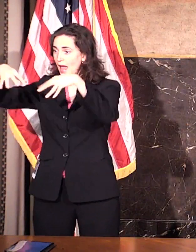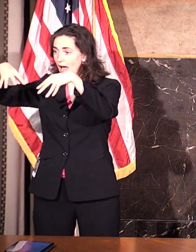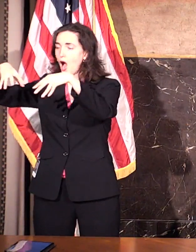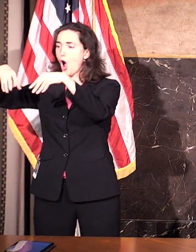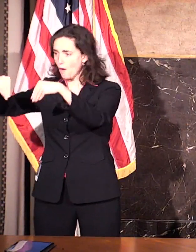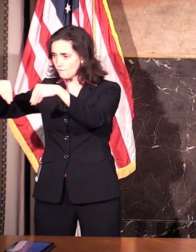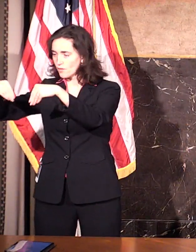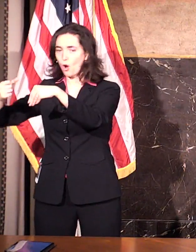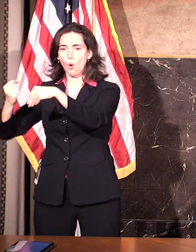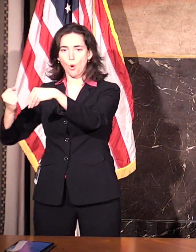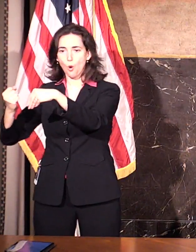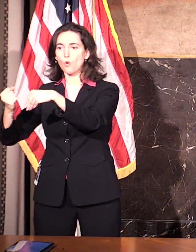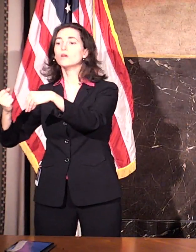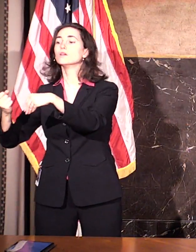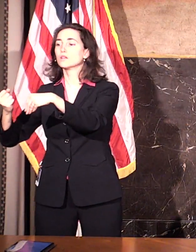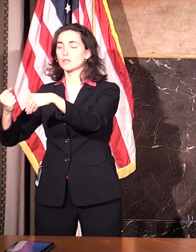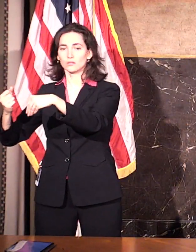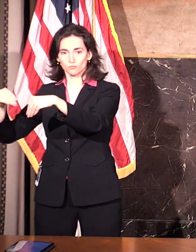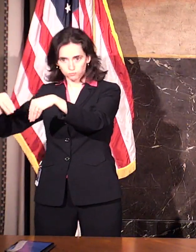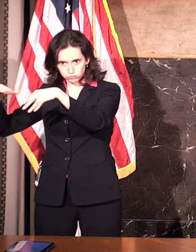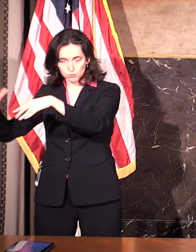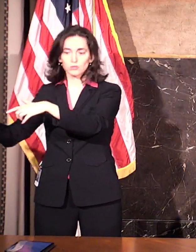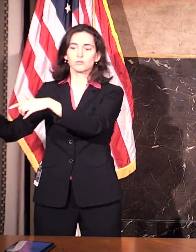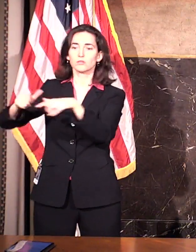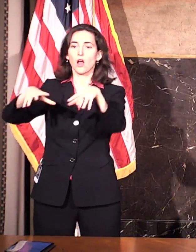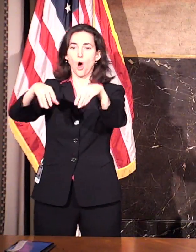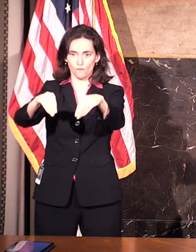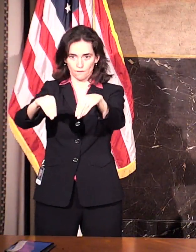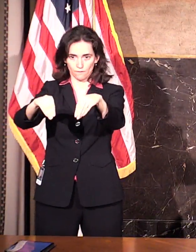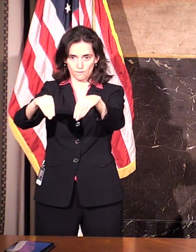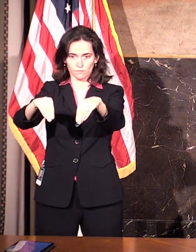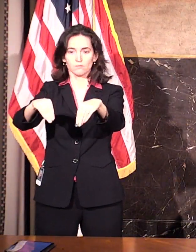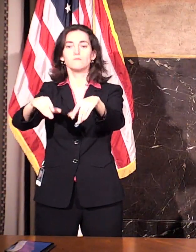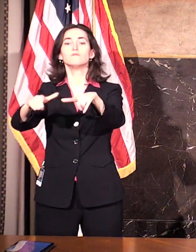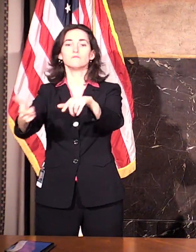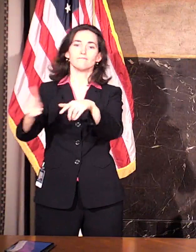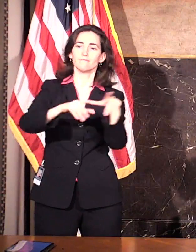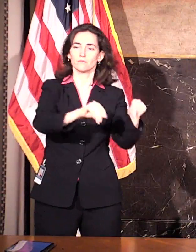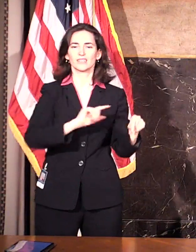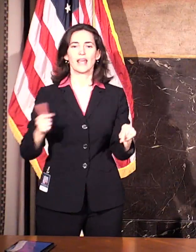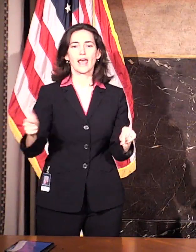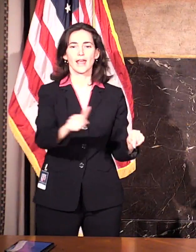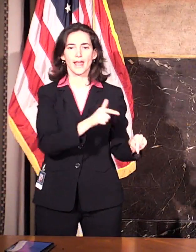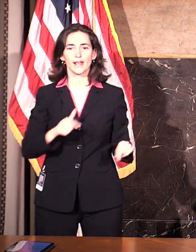happen. But at the end of the day, those actions